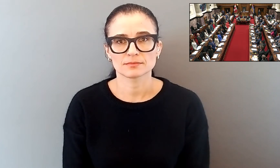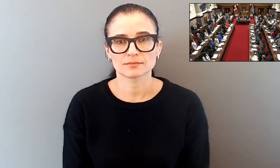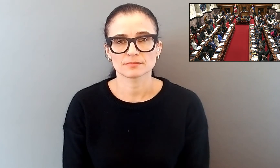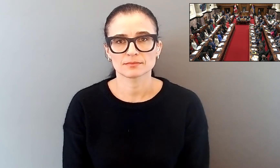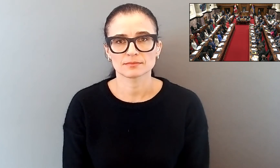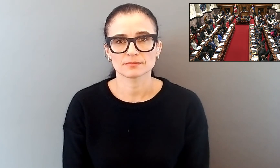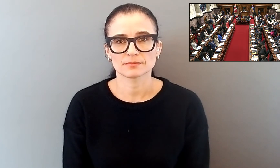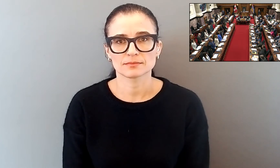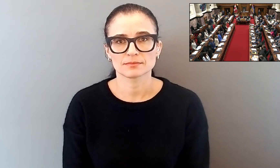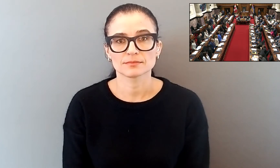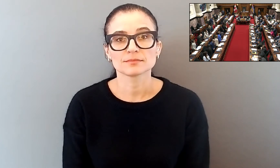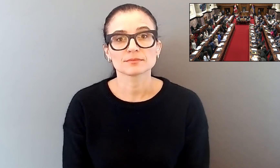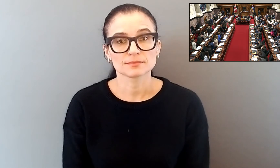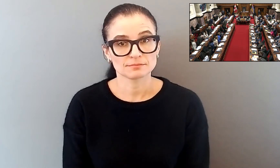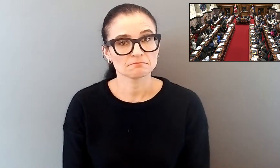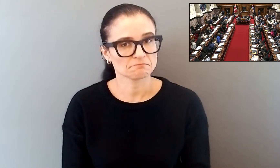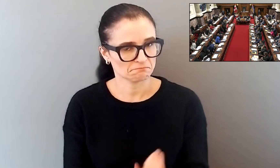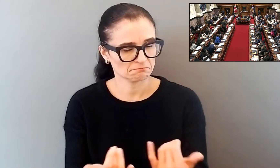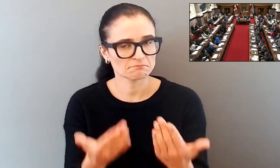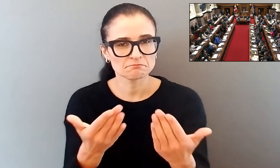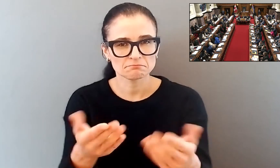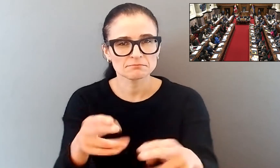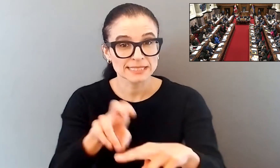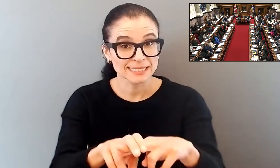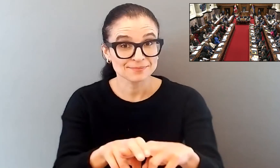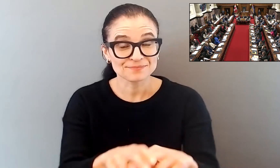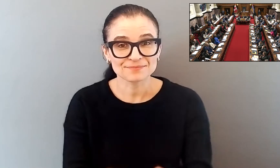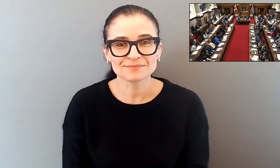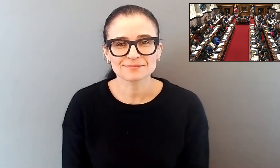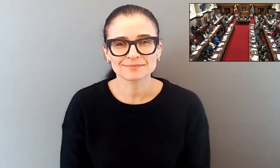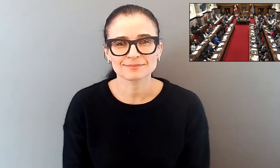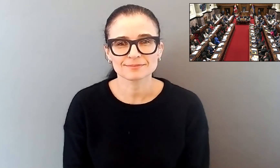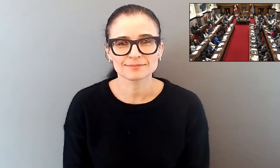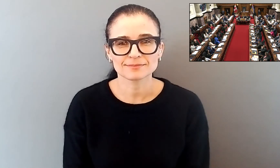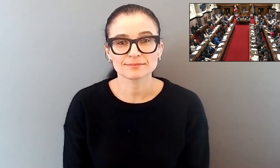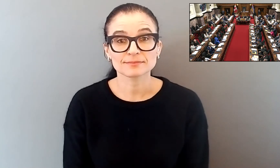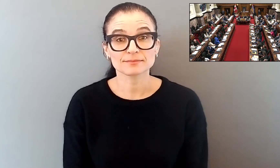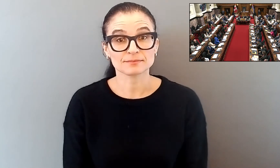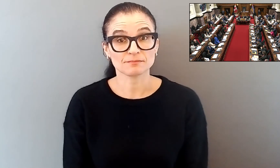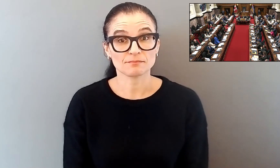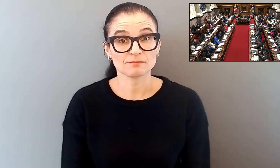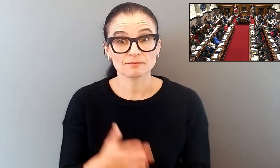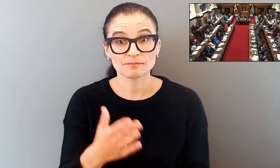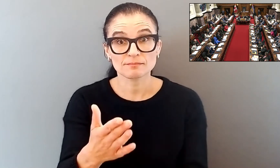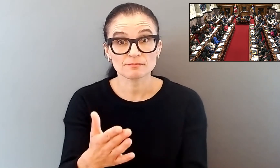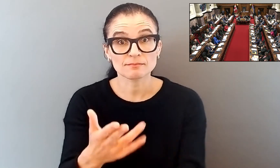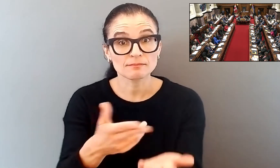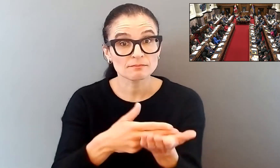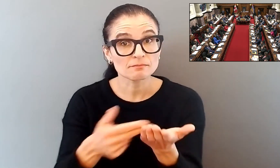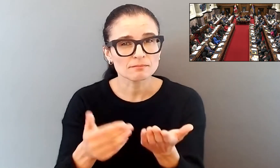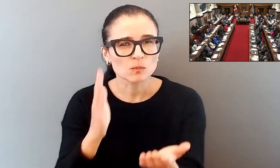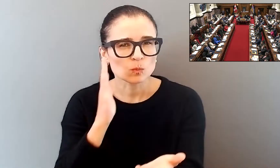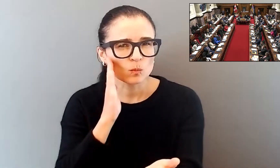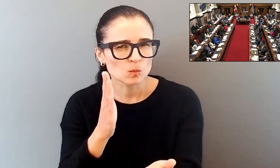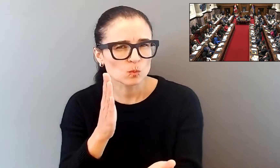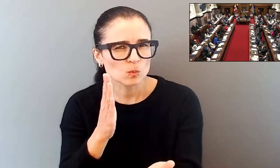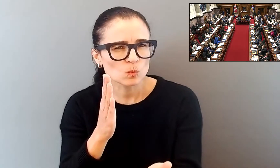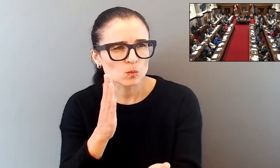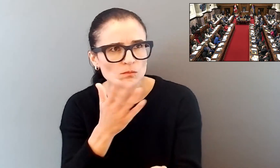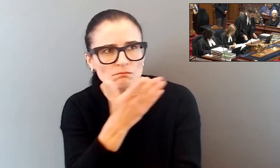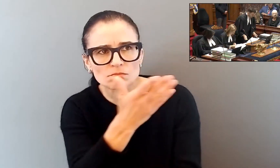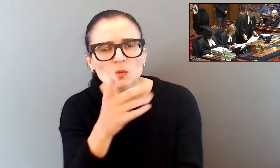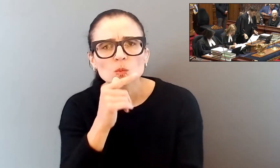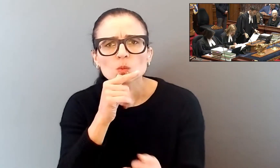Please be seated. Mr. Clerk will connect with members online. Please keep your cameras on and audio